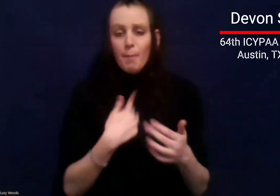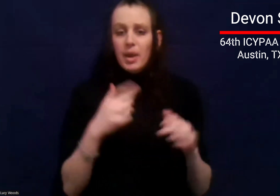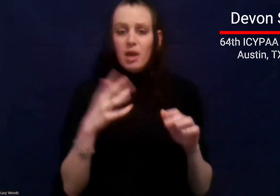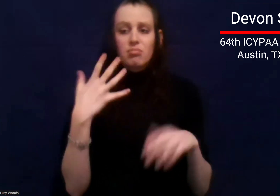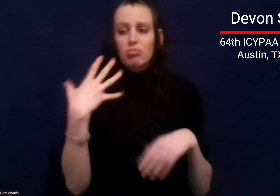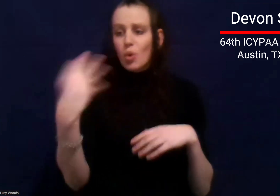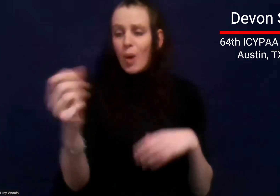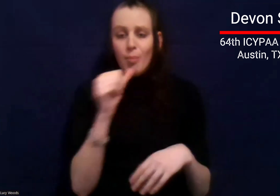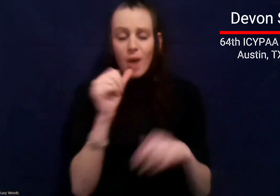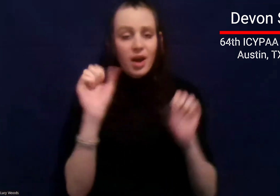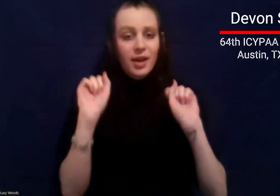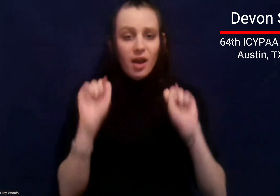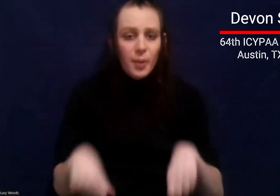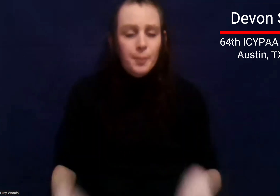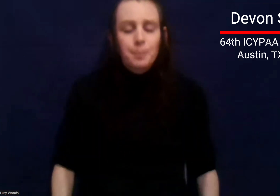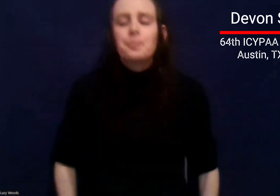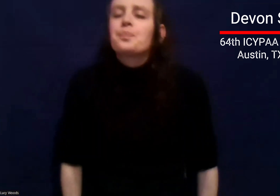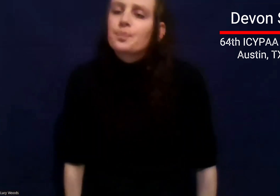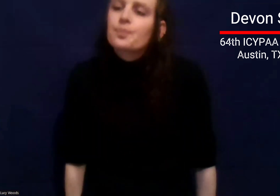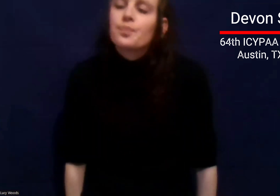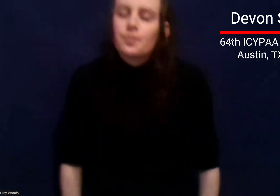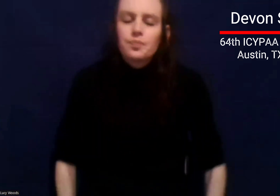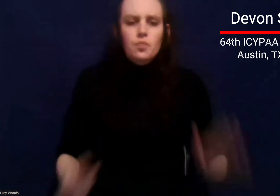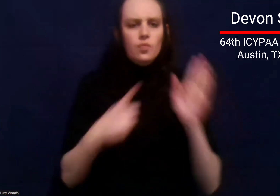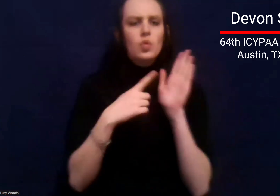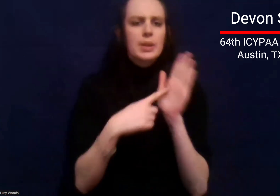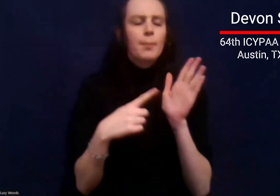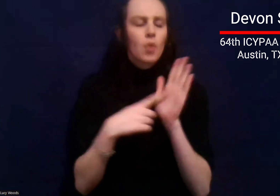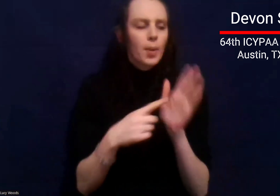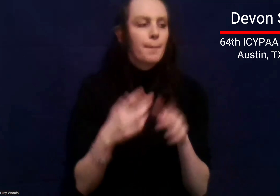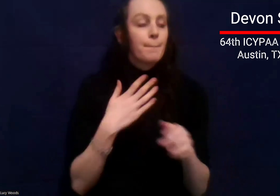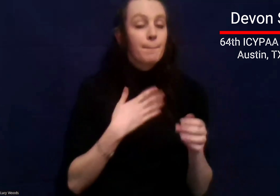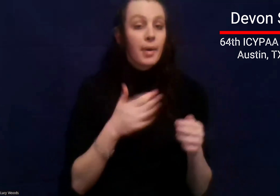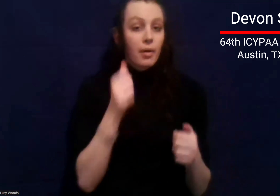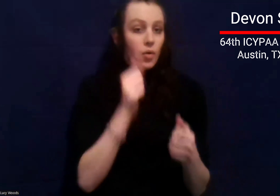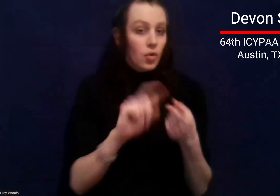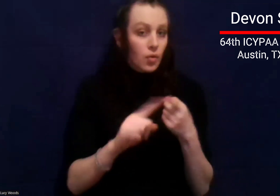I'll give you an example. My girlfriend turned